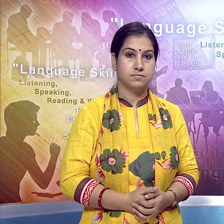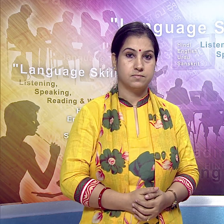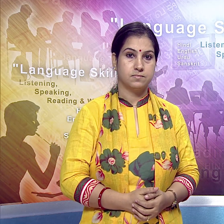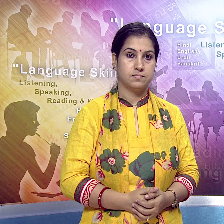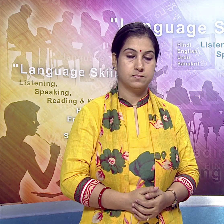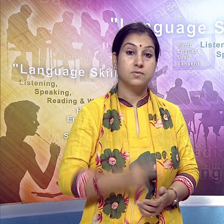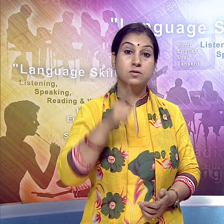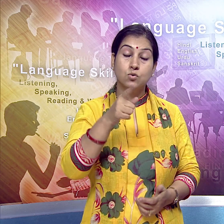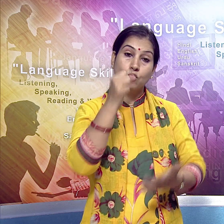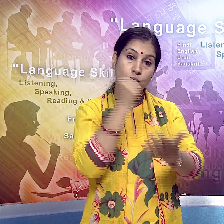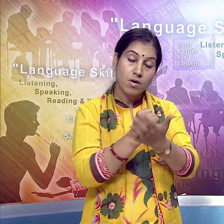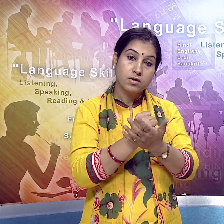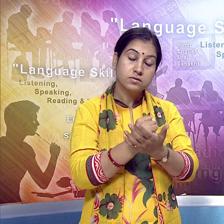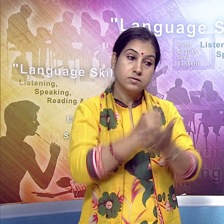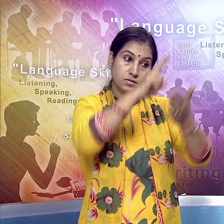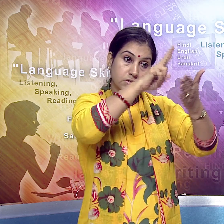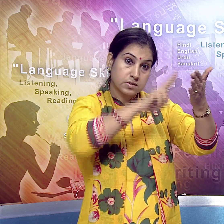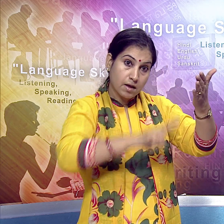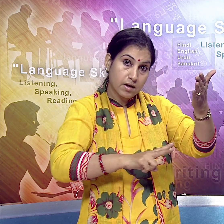You must study this from your